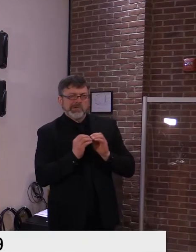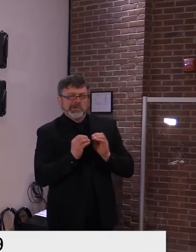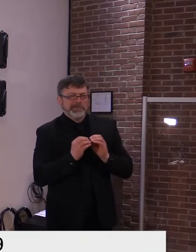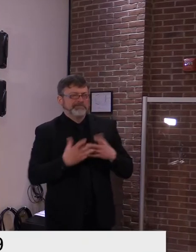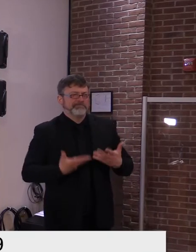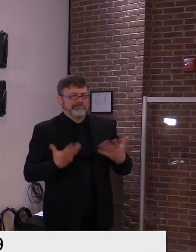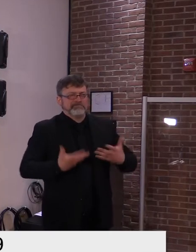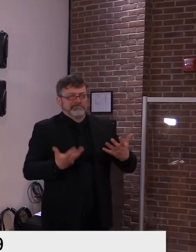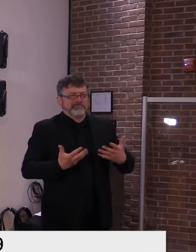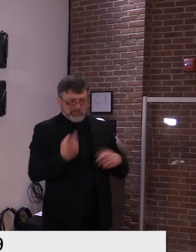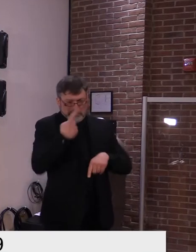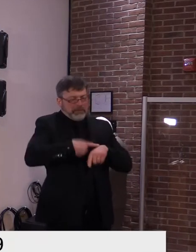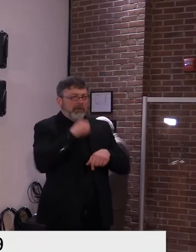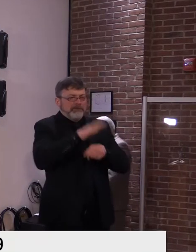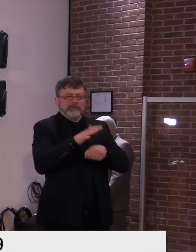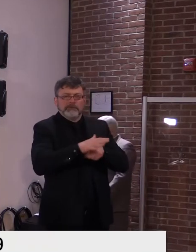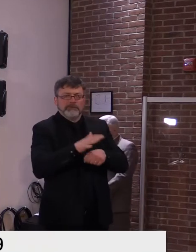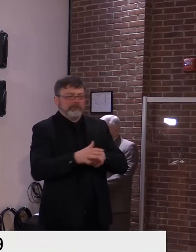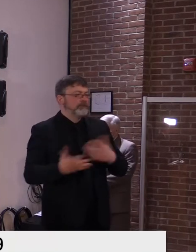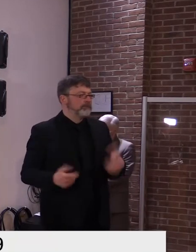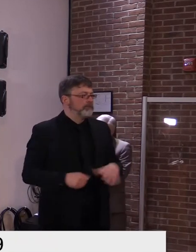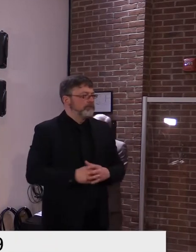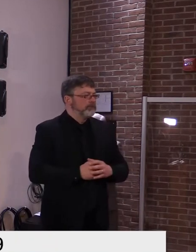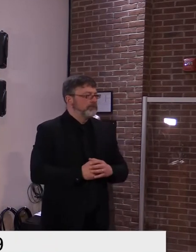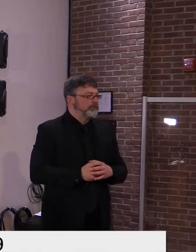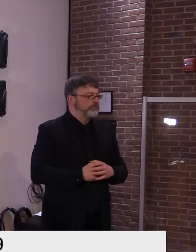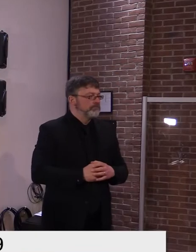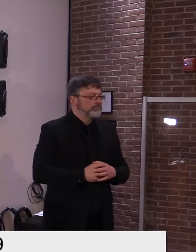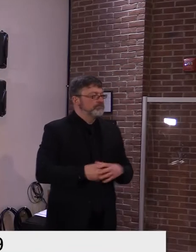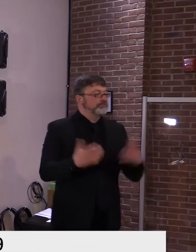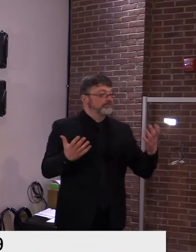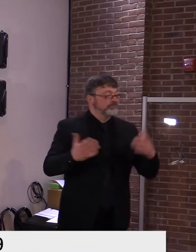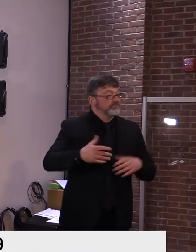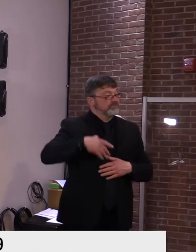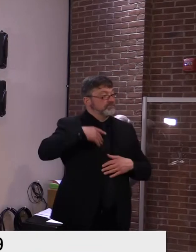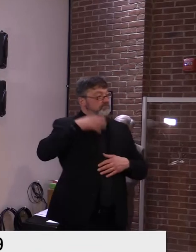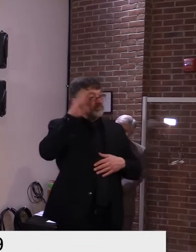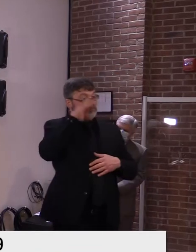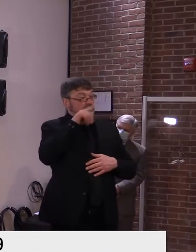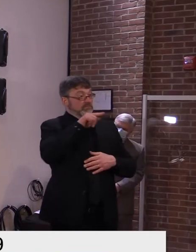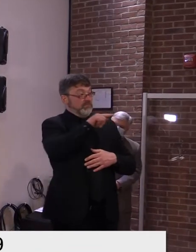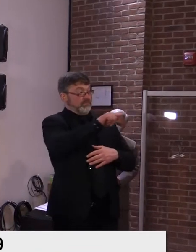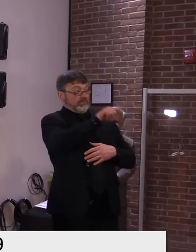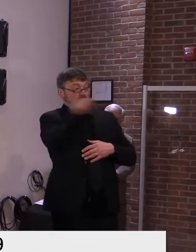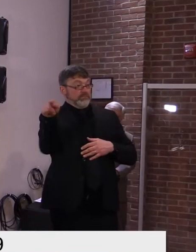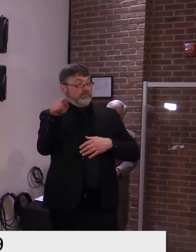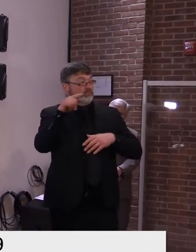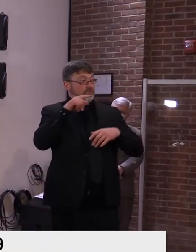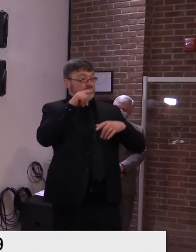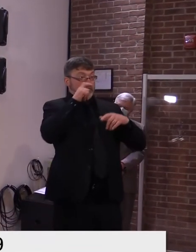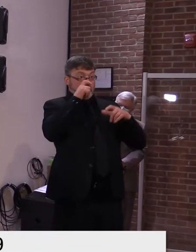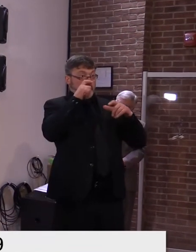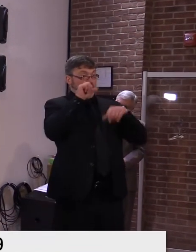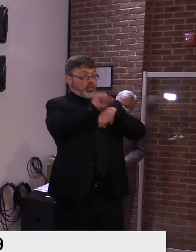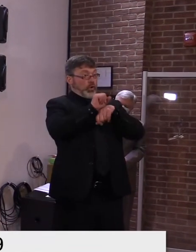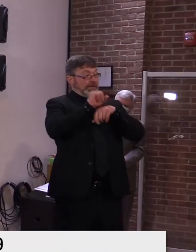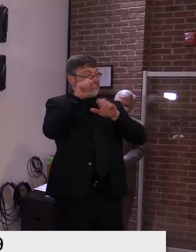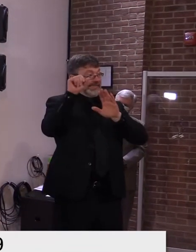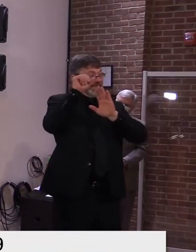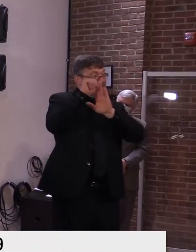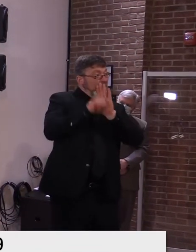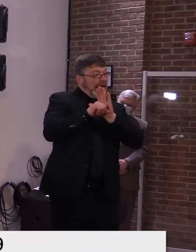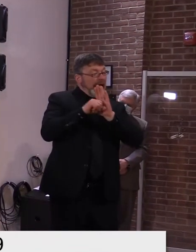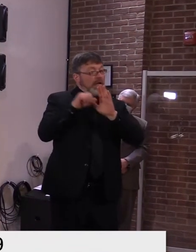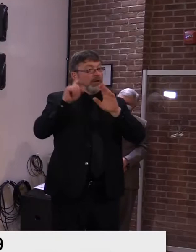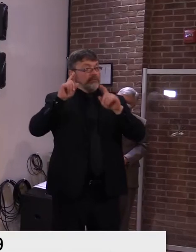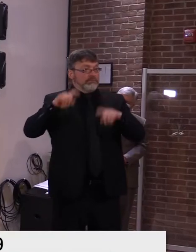with the state for most of their careers should not be penalized at this point in time. But how